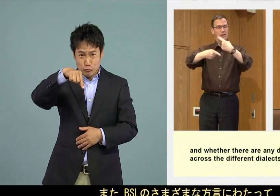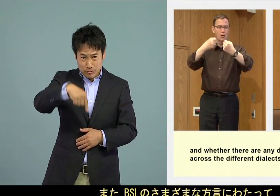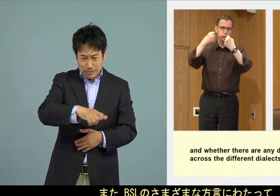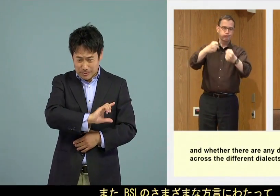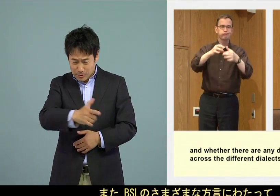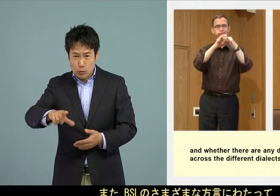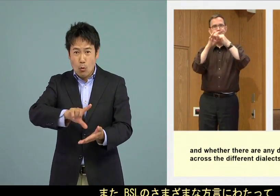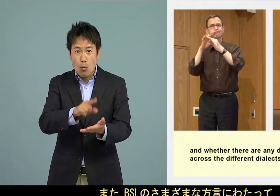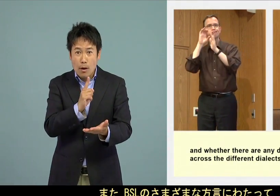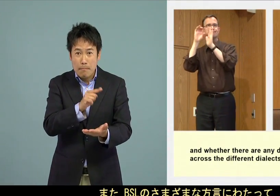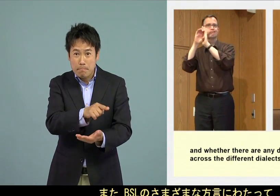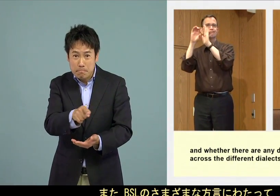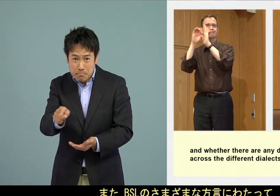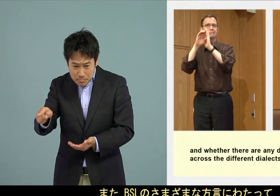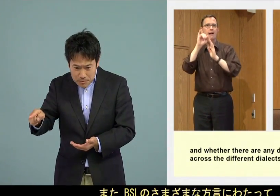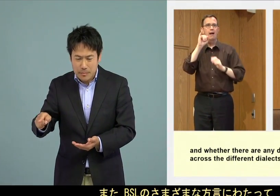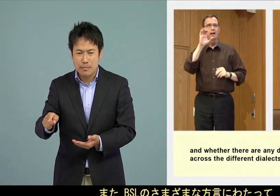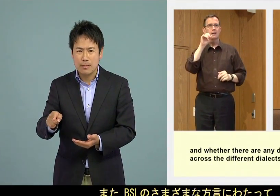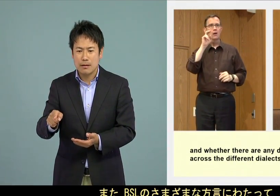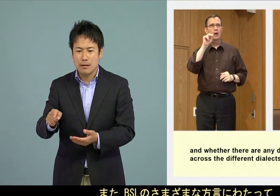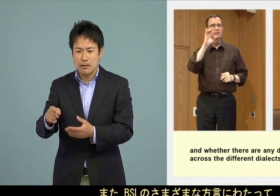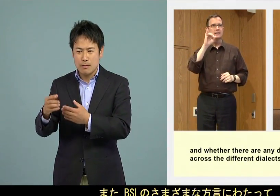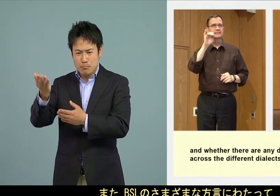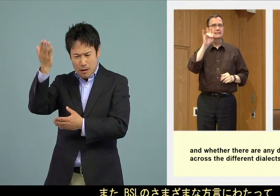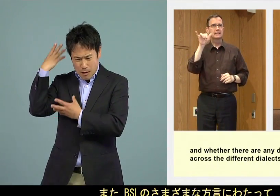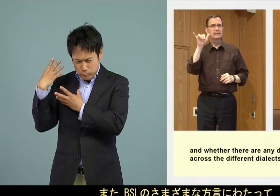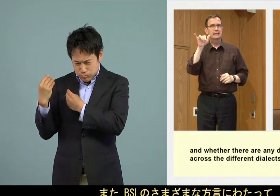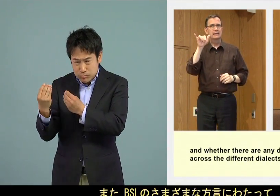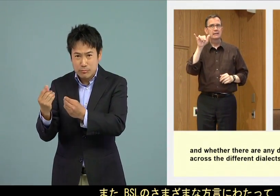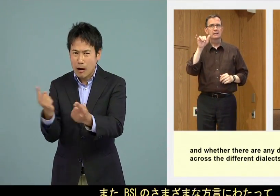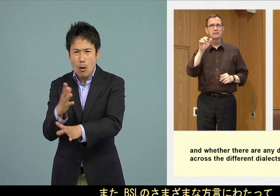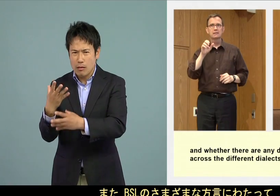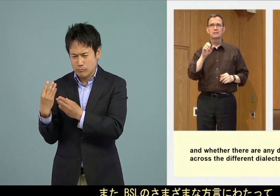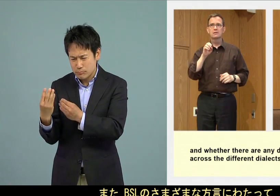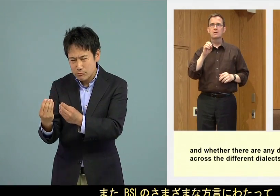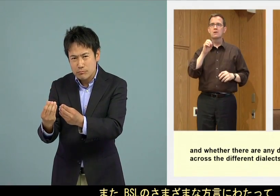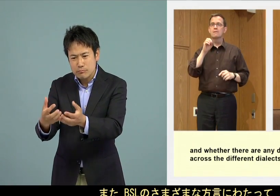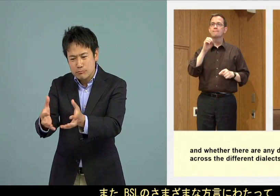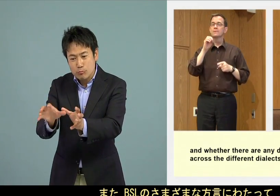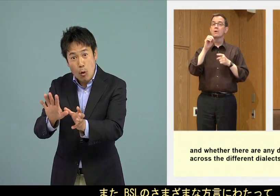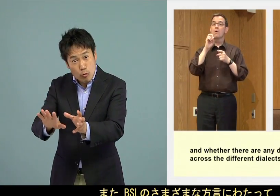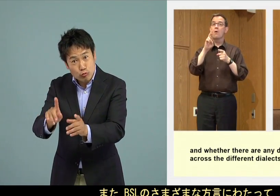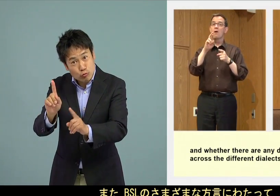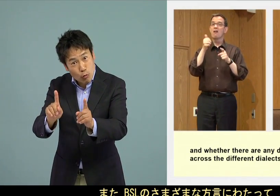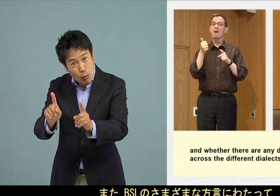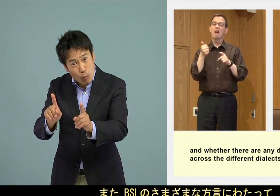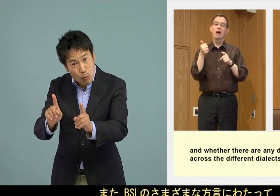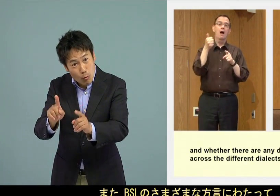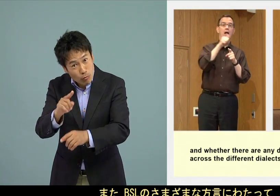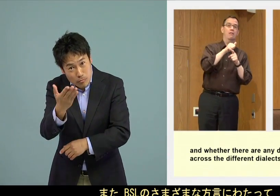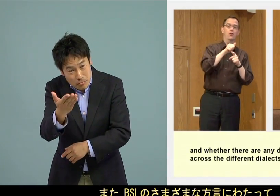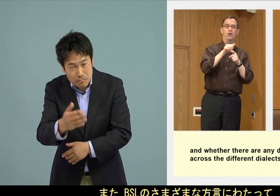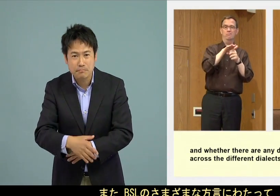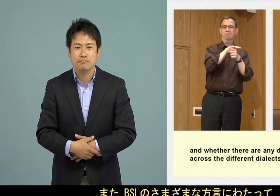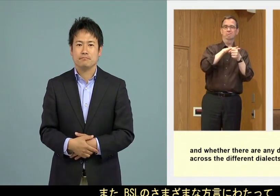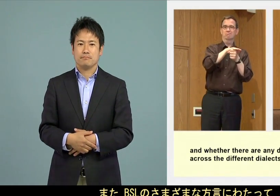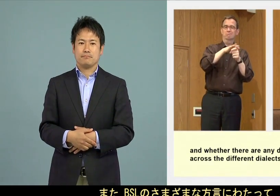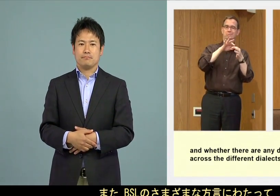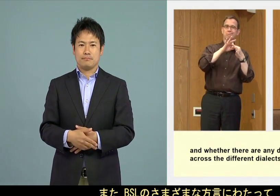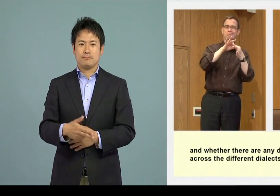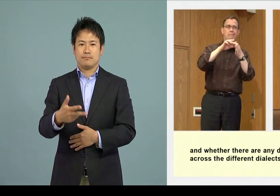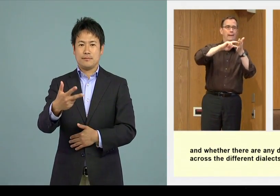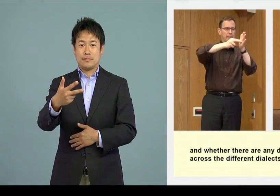And whether there's any domains that are particularly conservative across the different dialects of BSL?